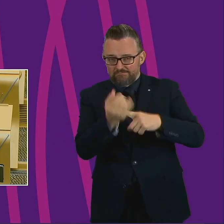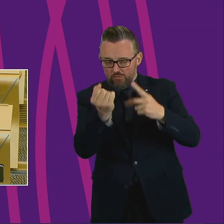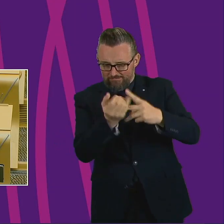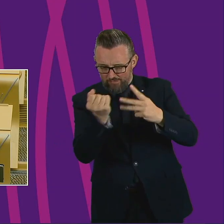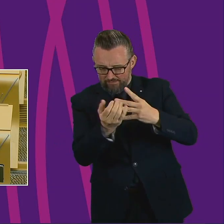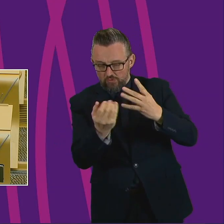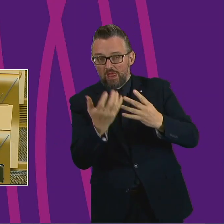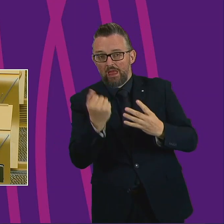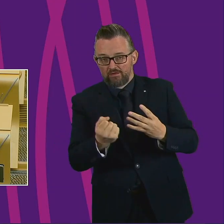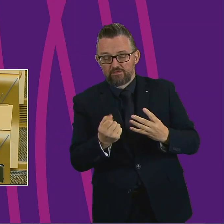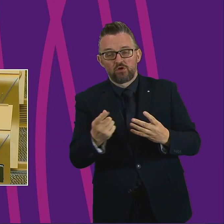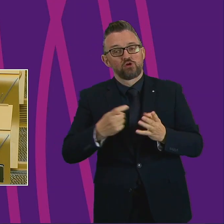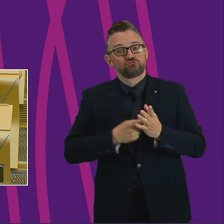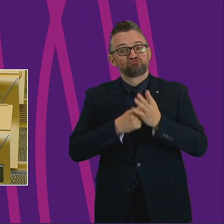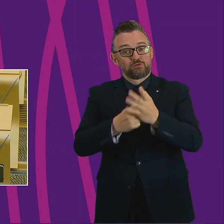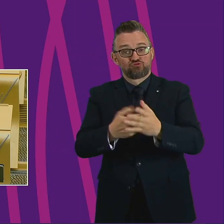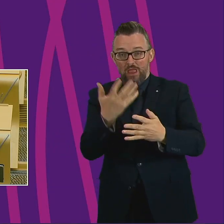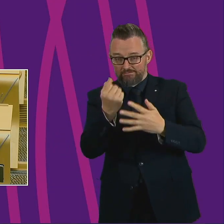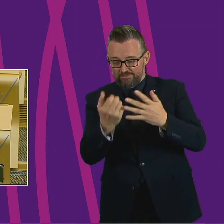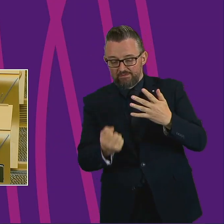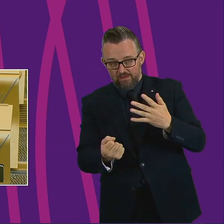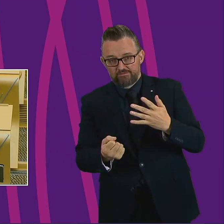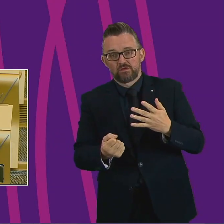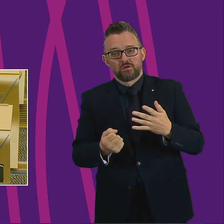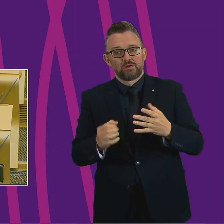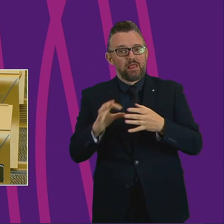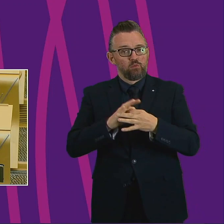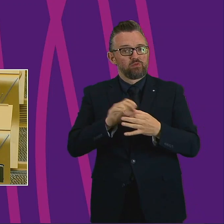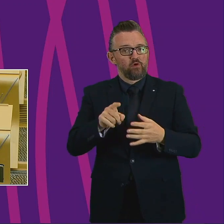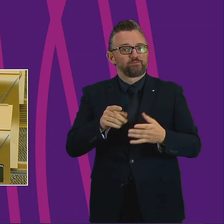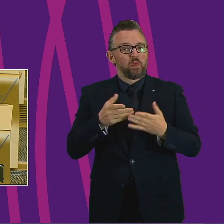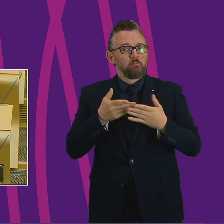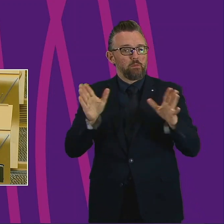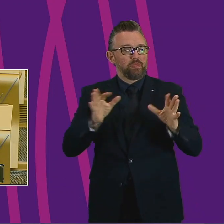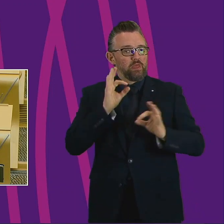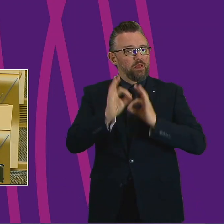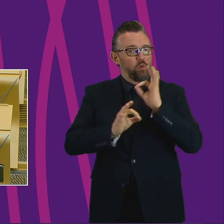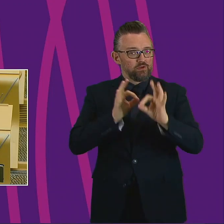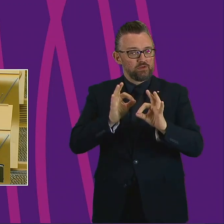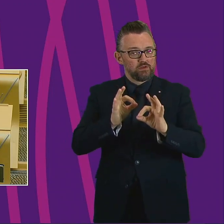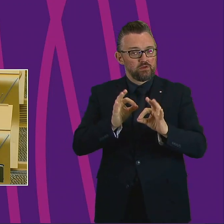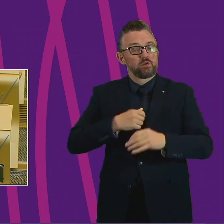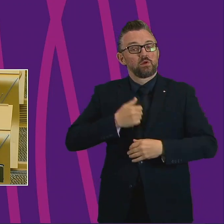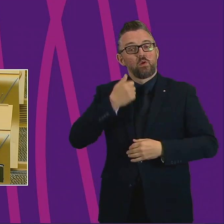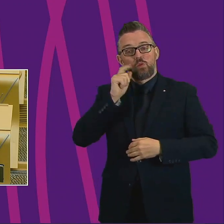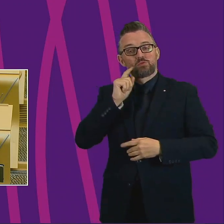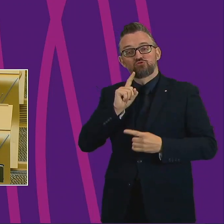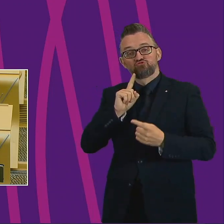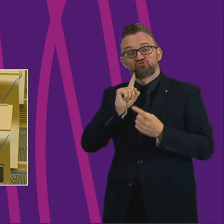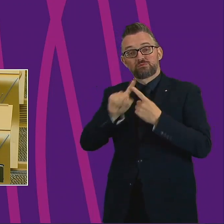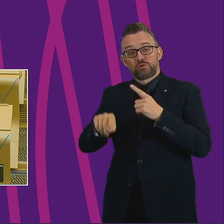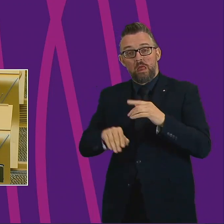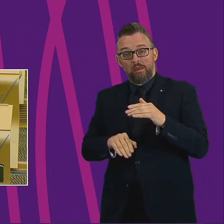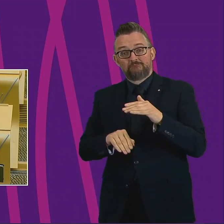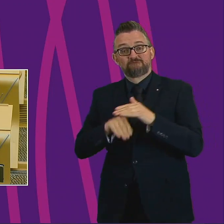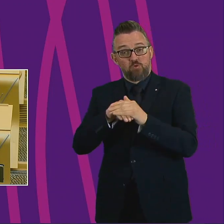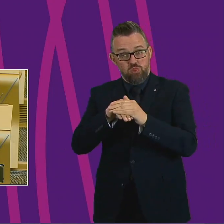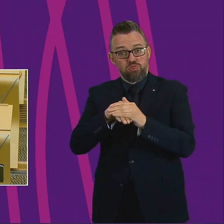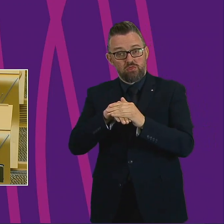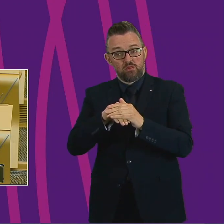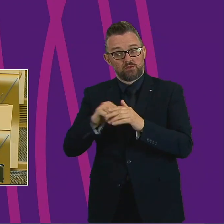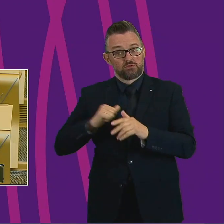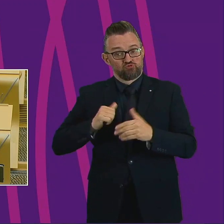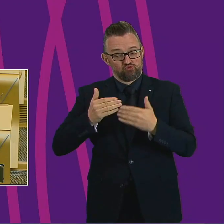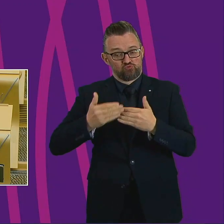recommendations and the contribution it will make to the public inquiry, and will respond fully to its findings and recommendations in